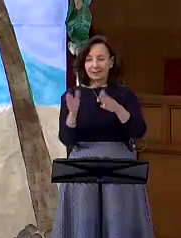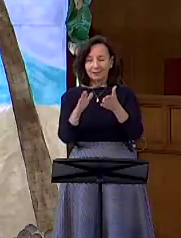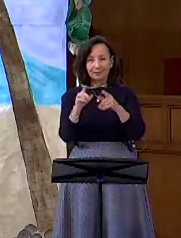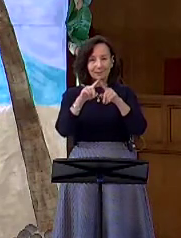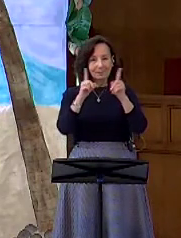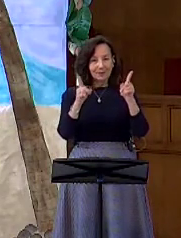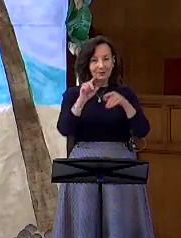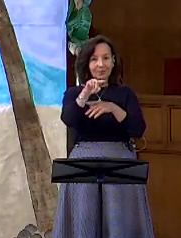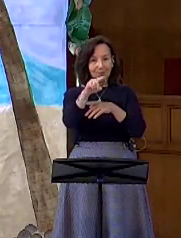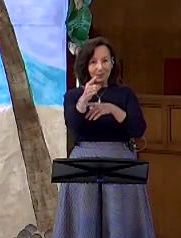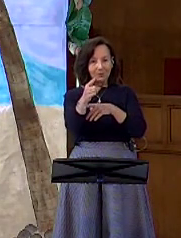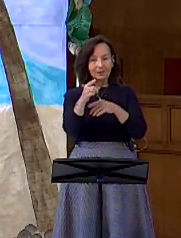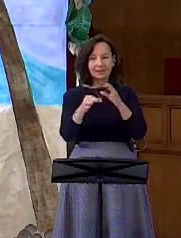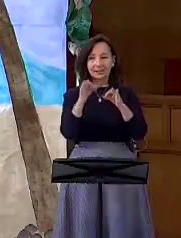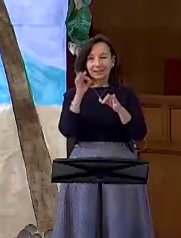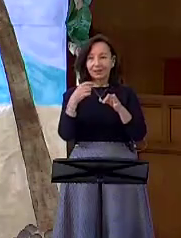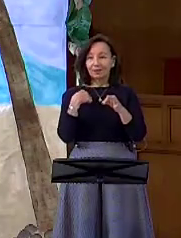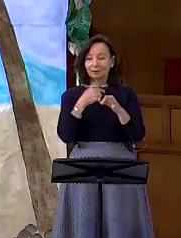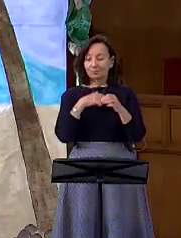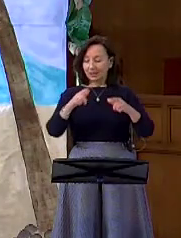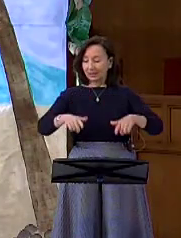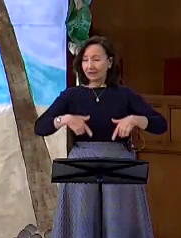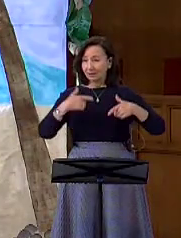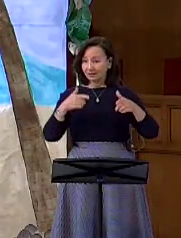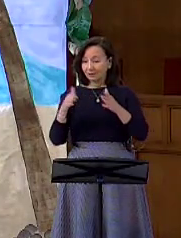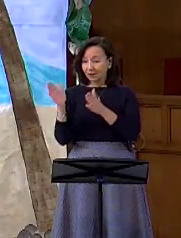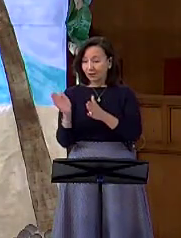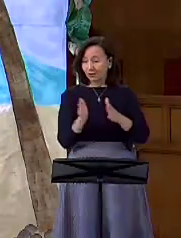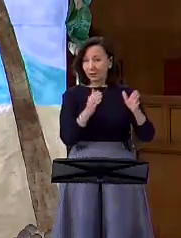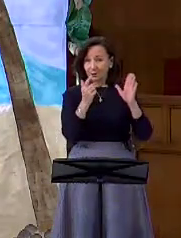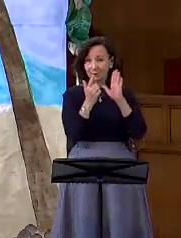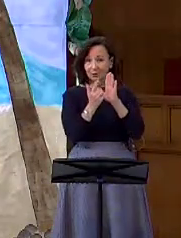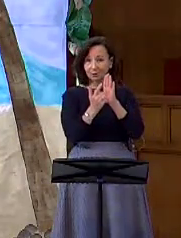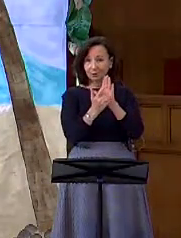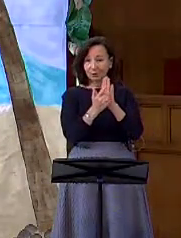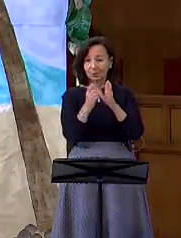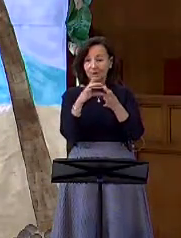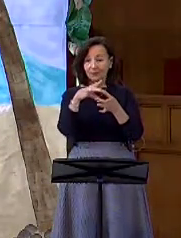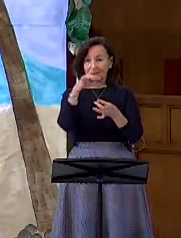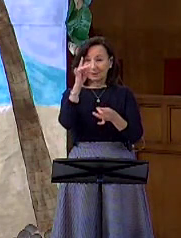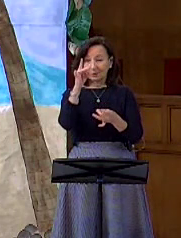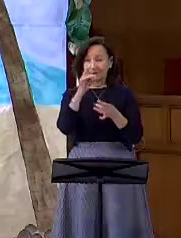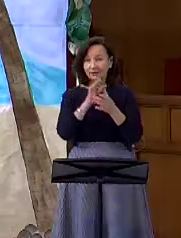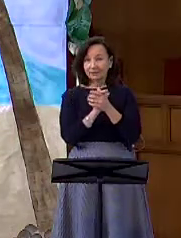only if we walk according to the law of the Spirit.